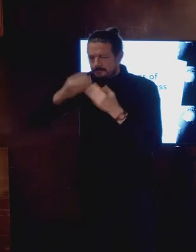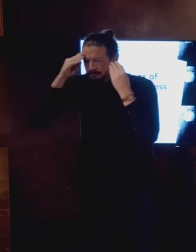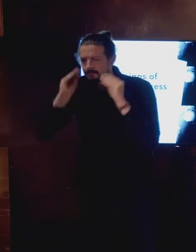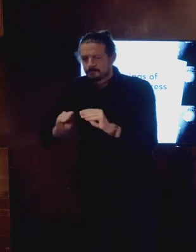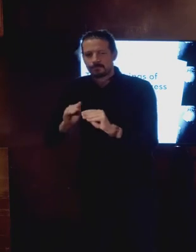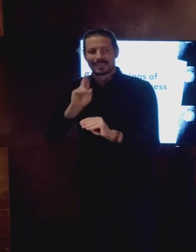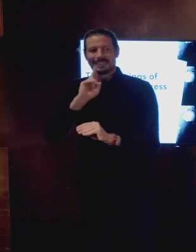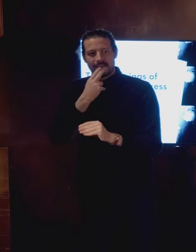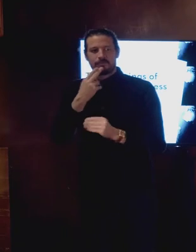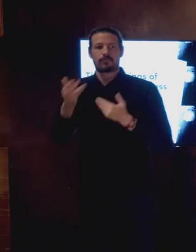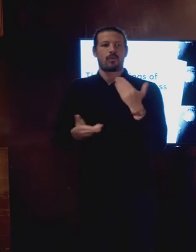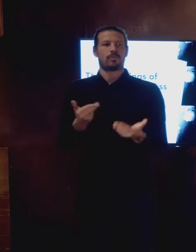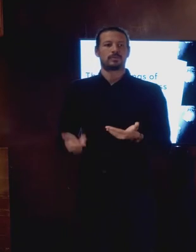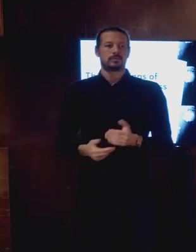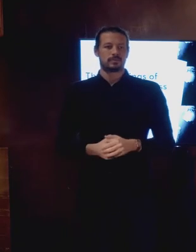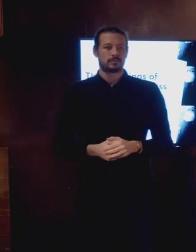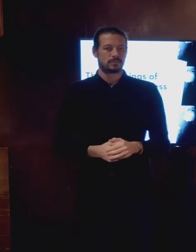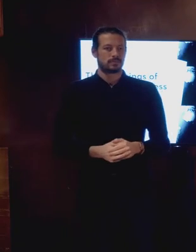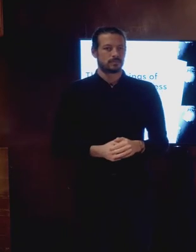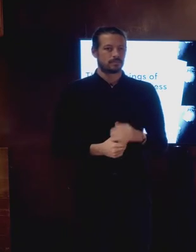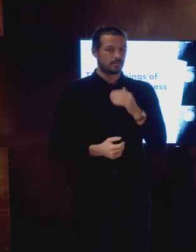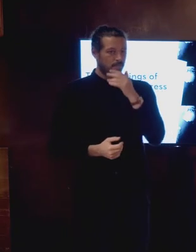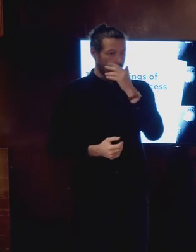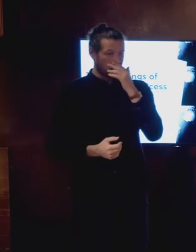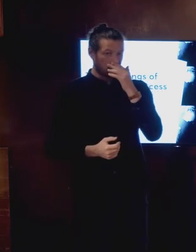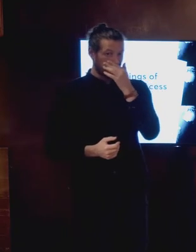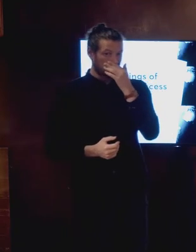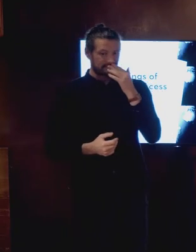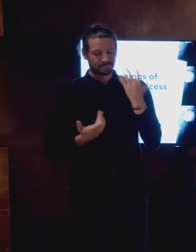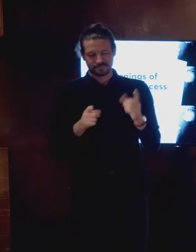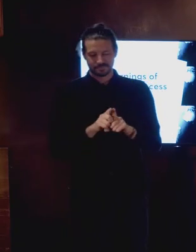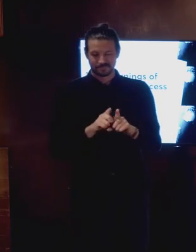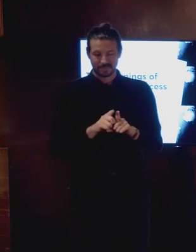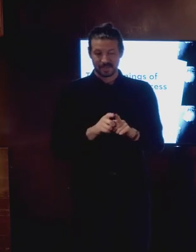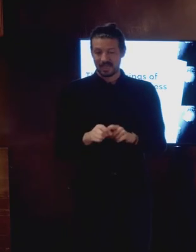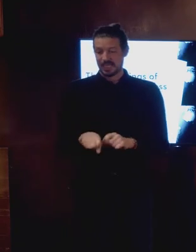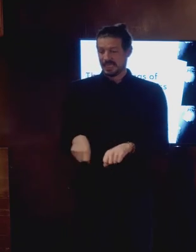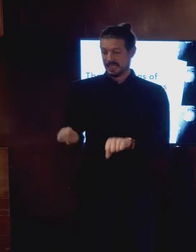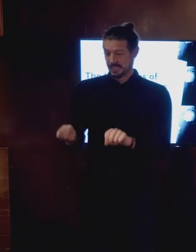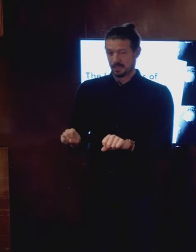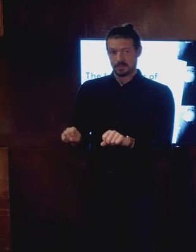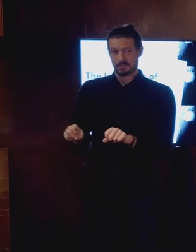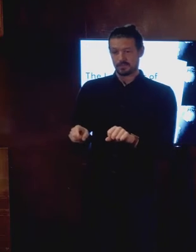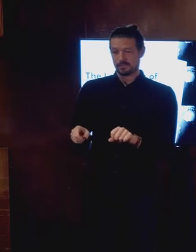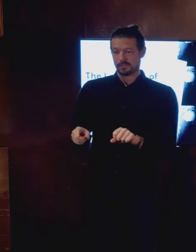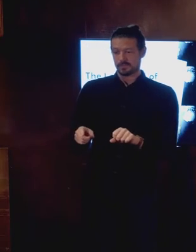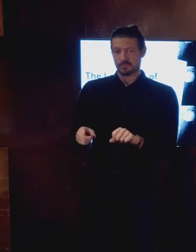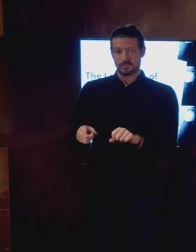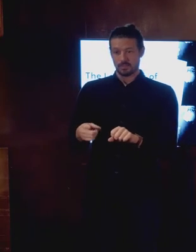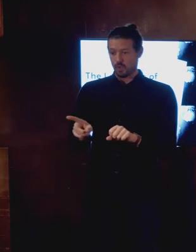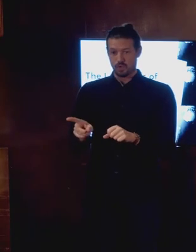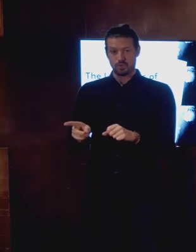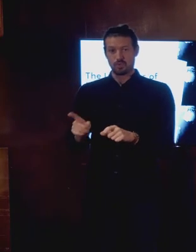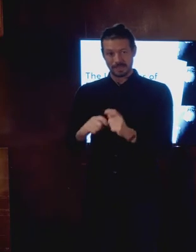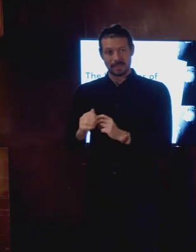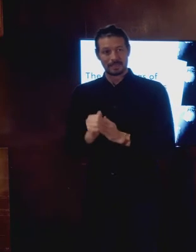deaf performers. I guess it's that thing about like saying, yes, these people are the